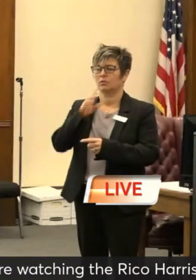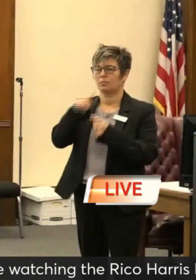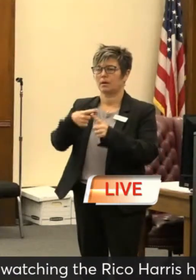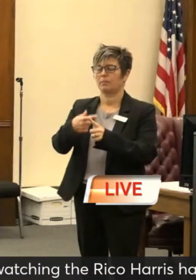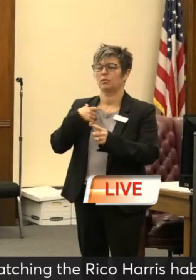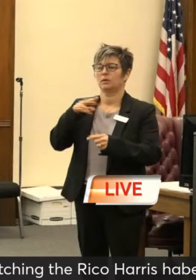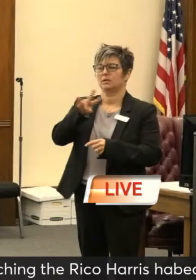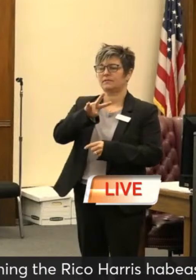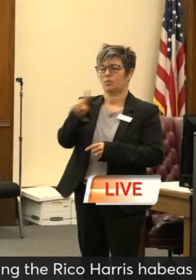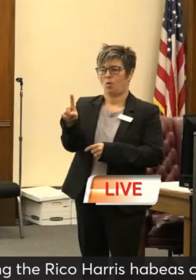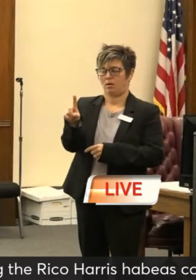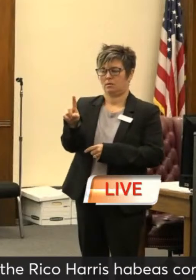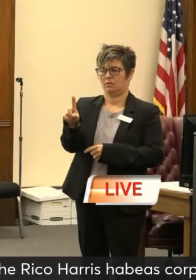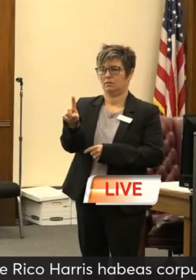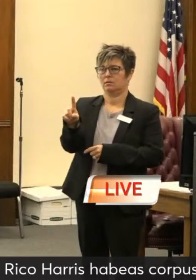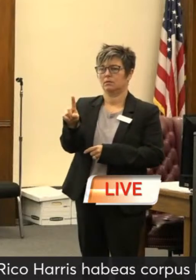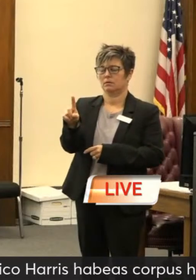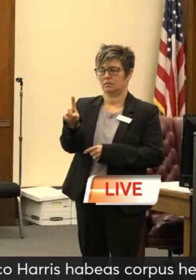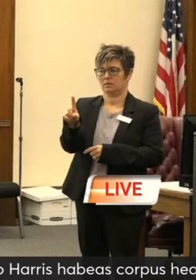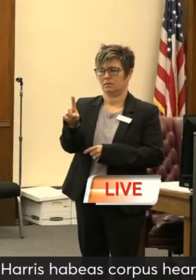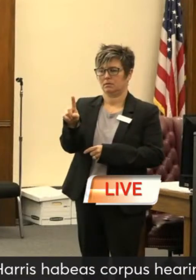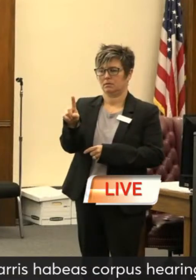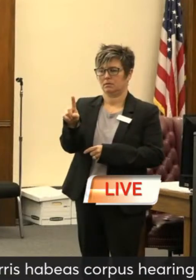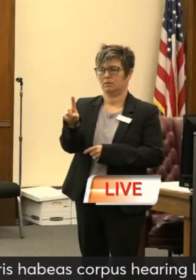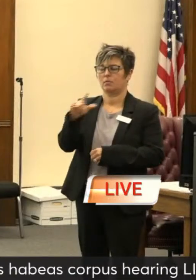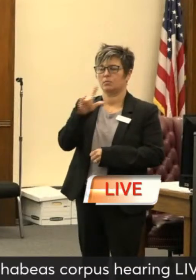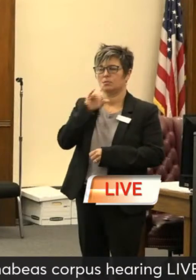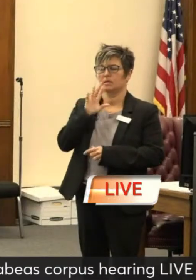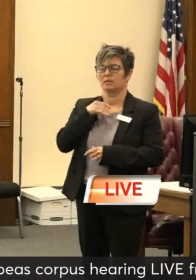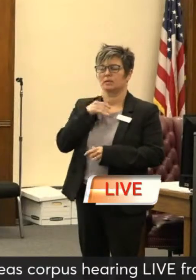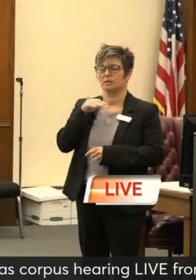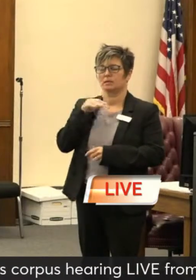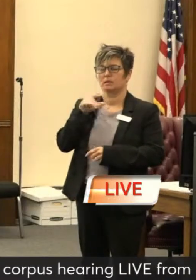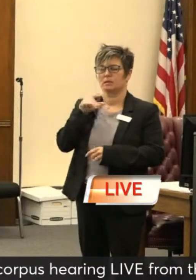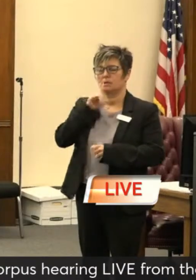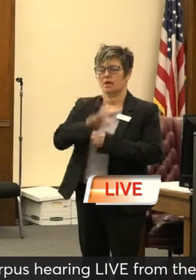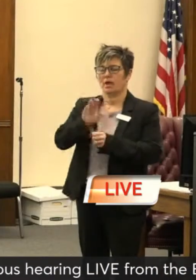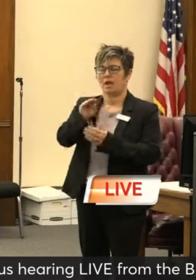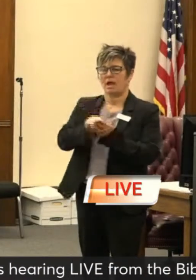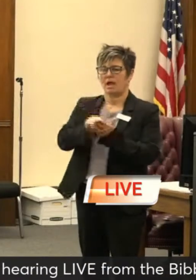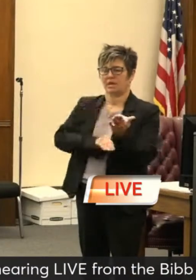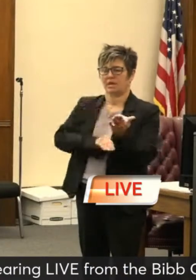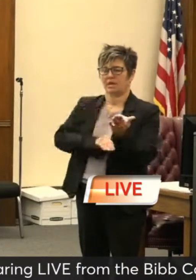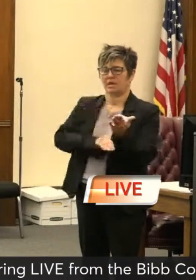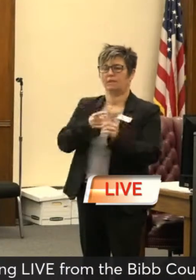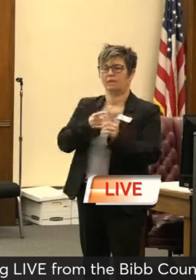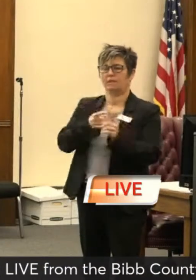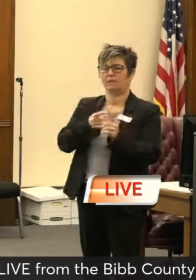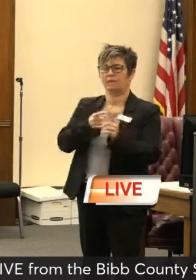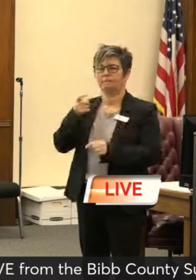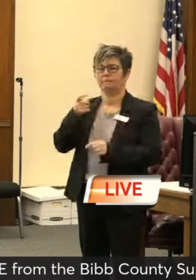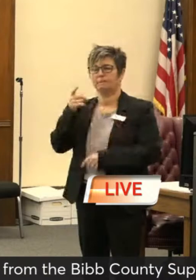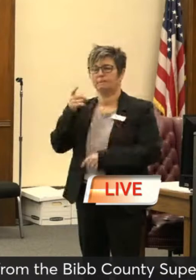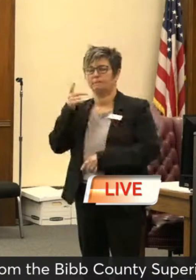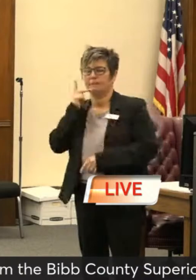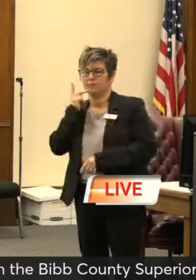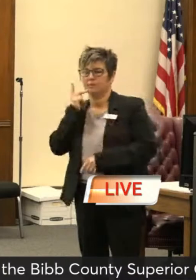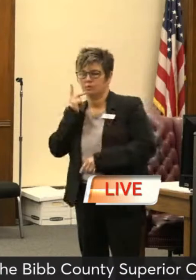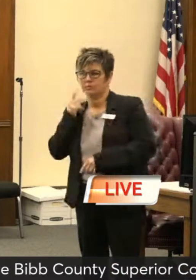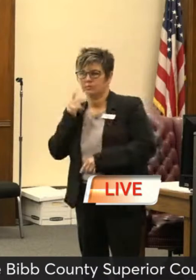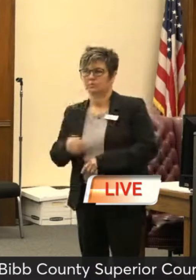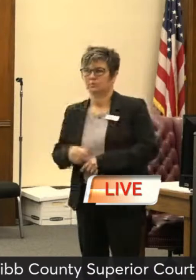71, the affidavit testimony of Ms. Starks, we would, I don't know, are you planning on tendering that?